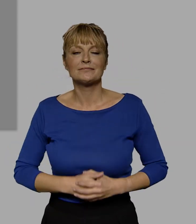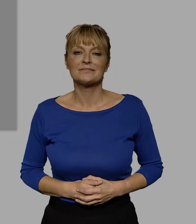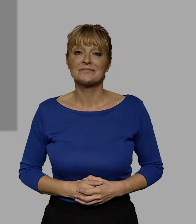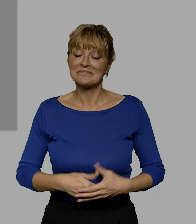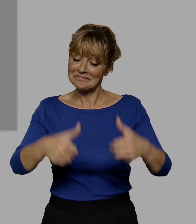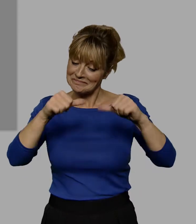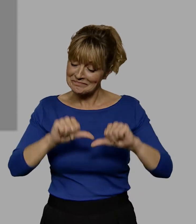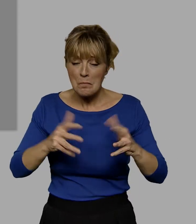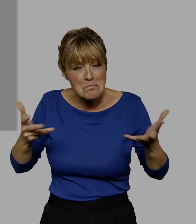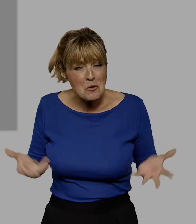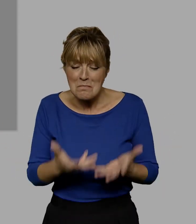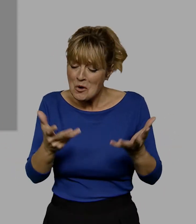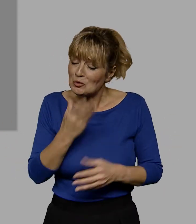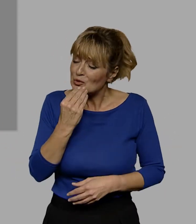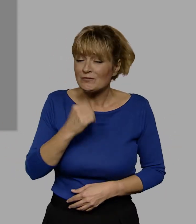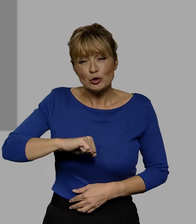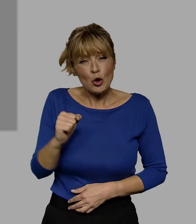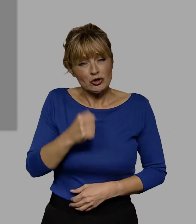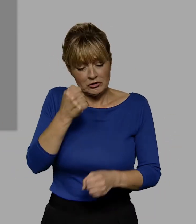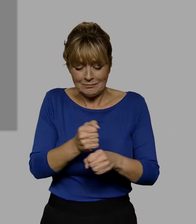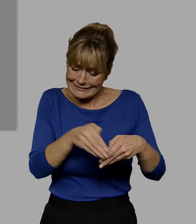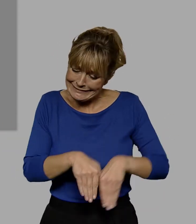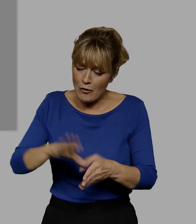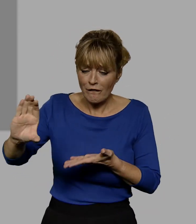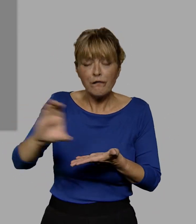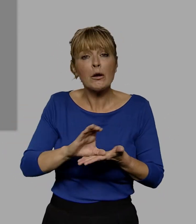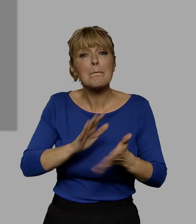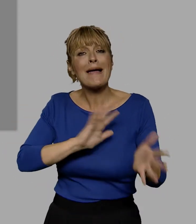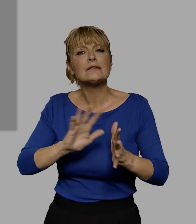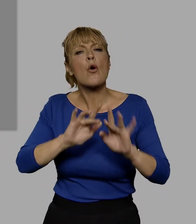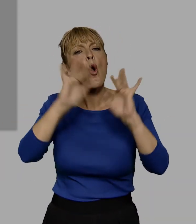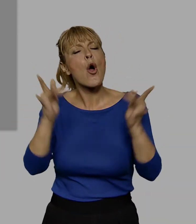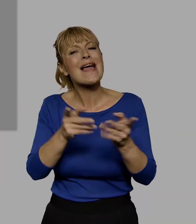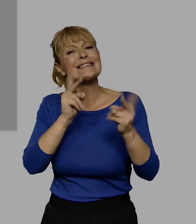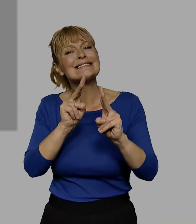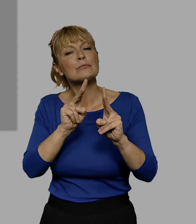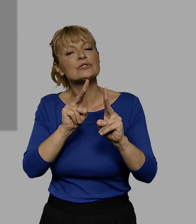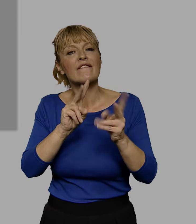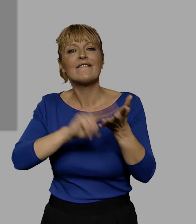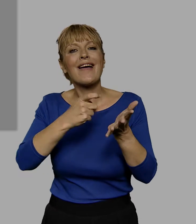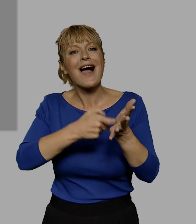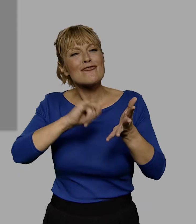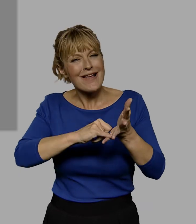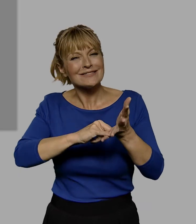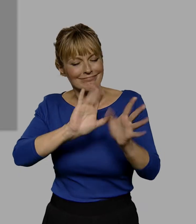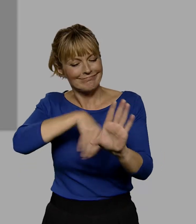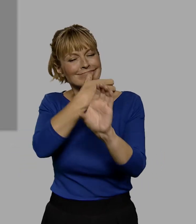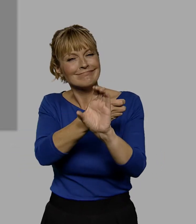4. Promote the use of the Scottish Government's nationally funded BSL online interpreting video relay services,